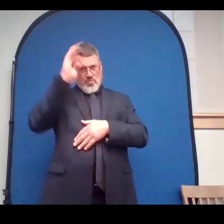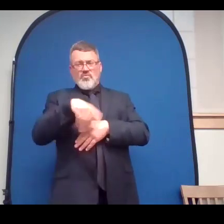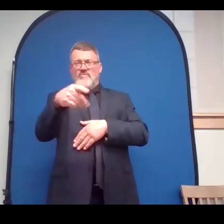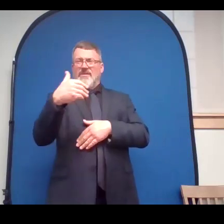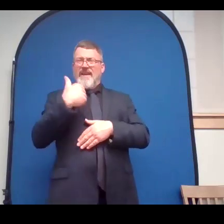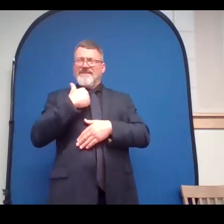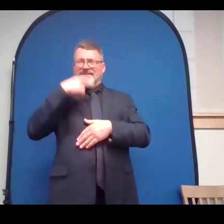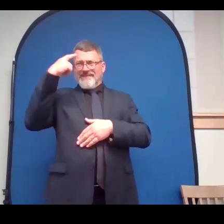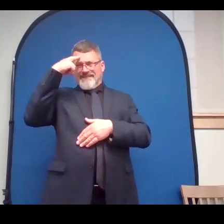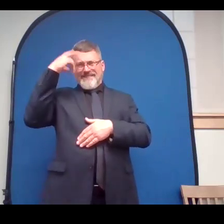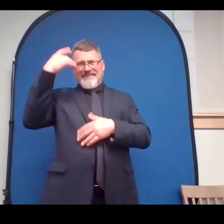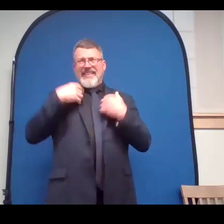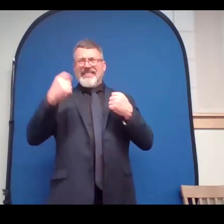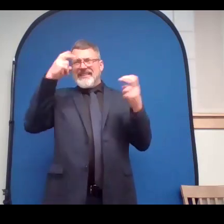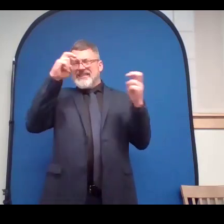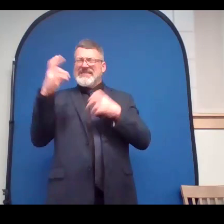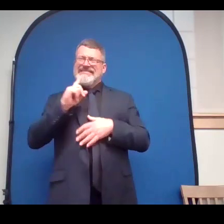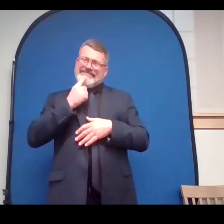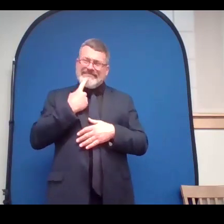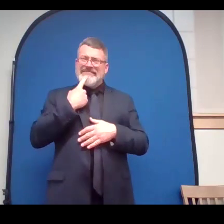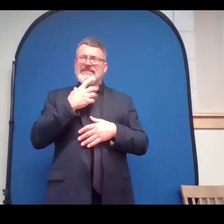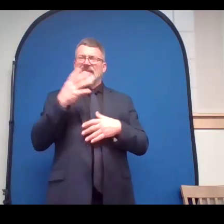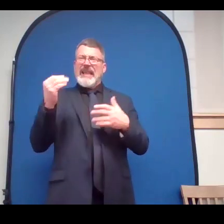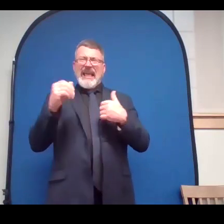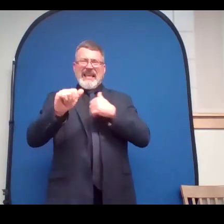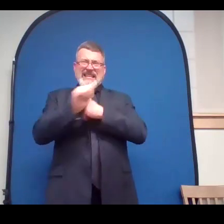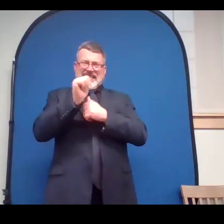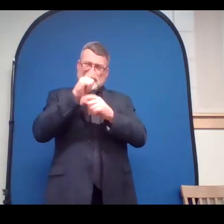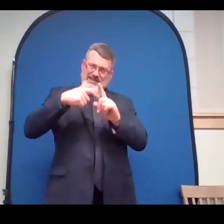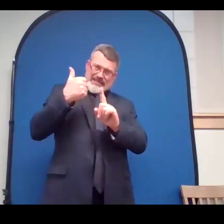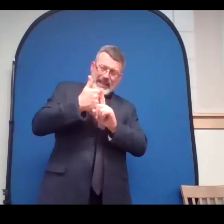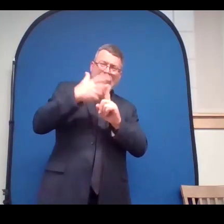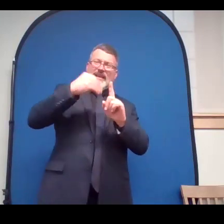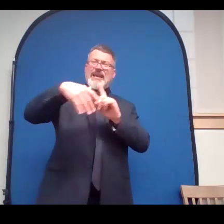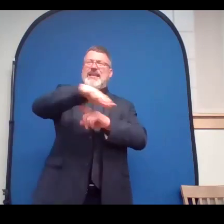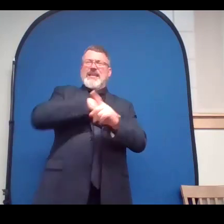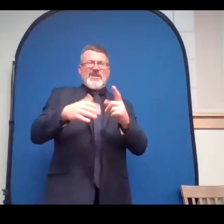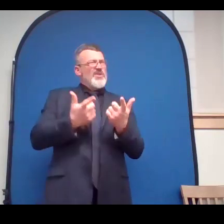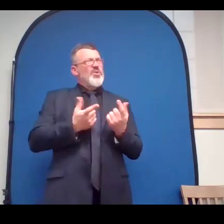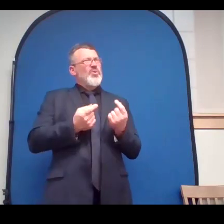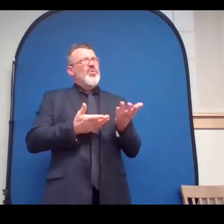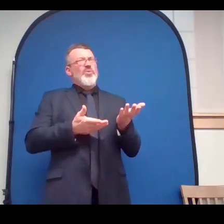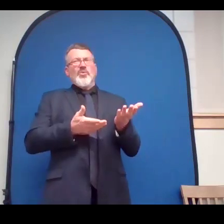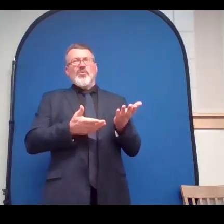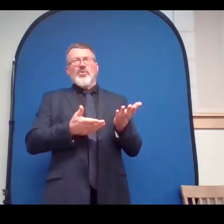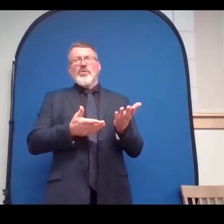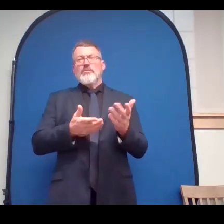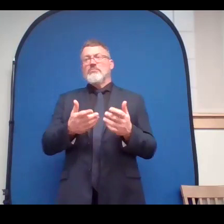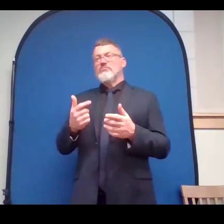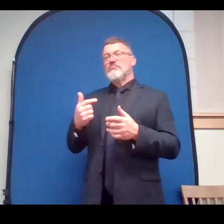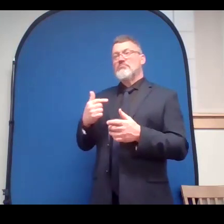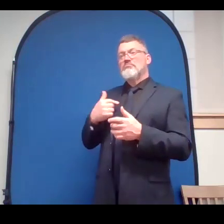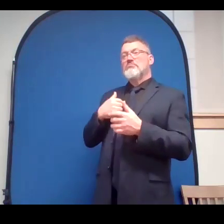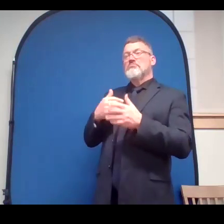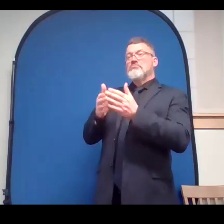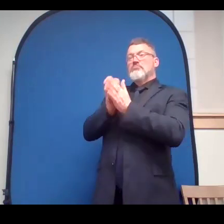continuing threat to himself and others? That's a good question. The request for the check well-being was what I did because while